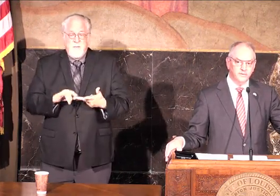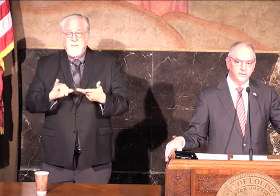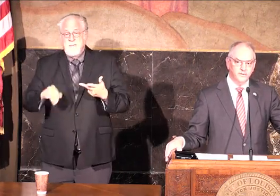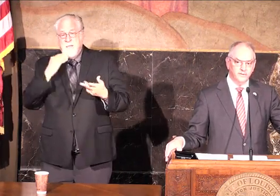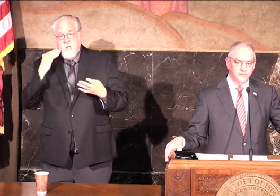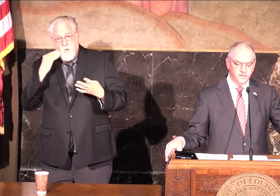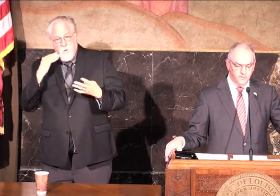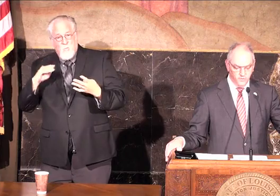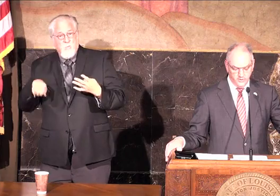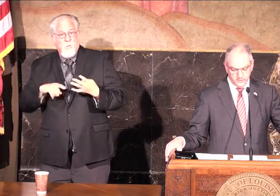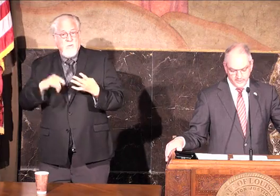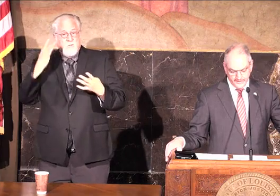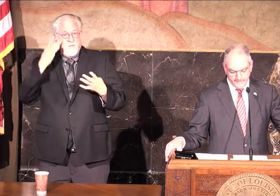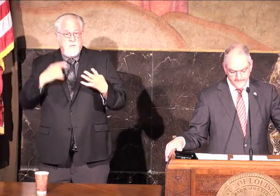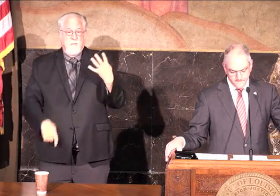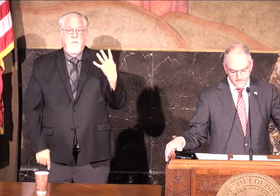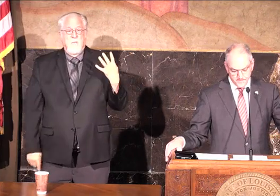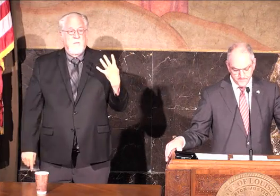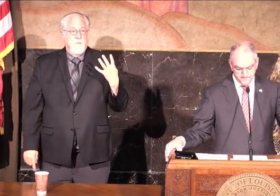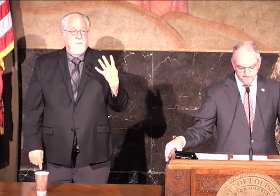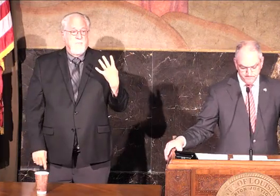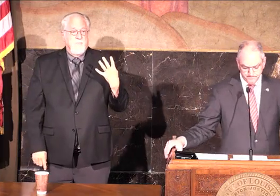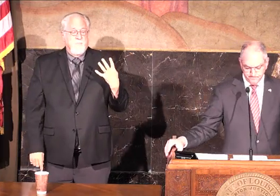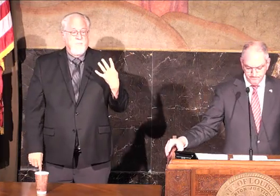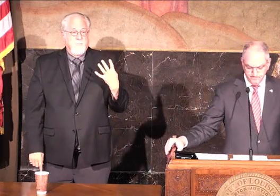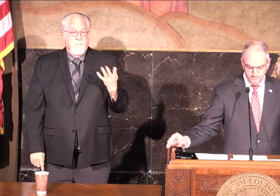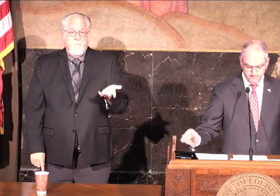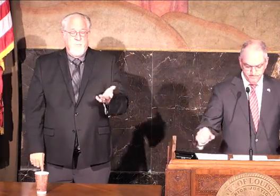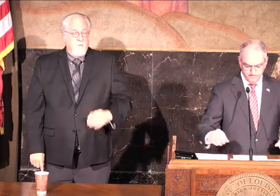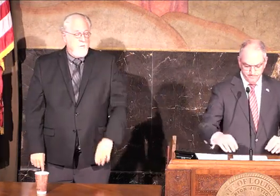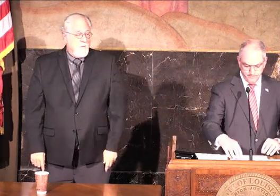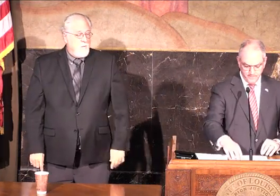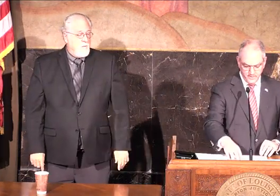home when you're sick.